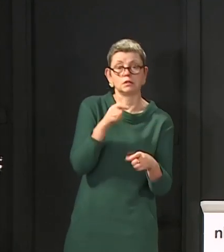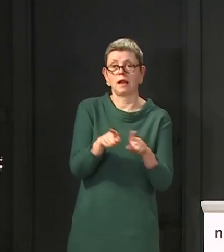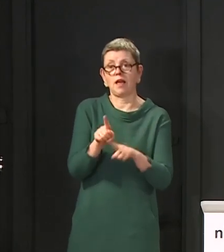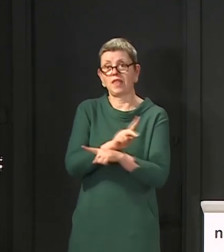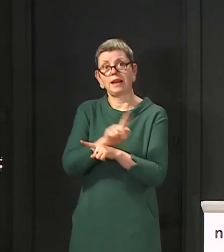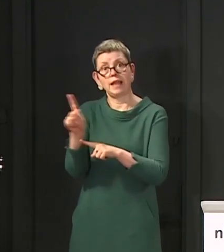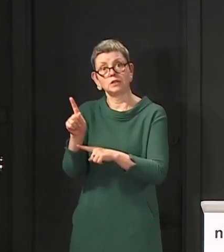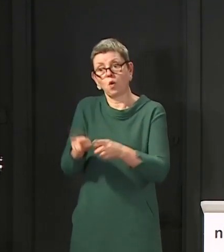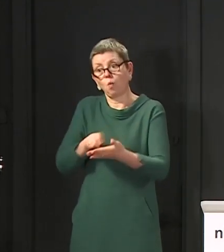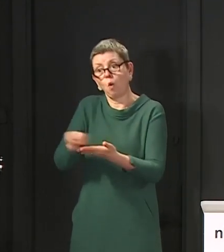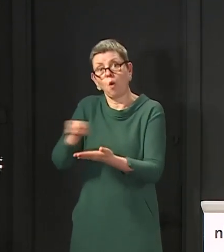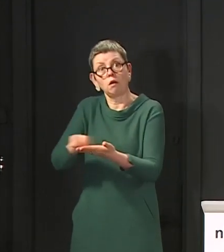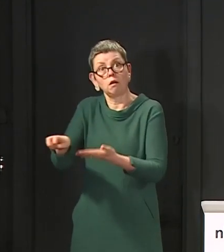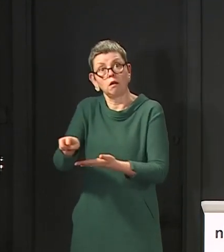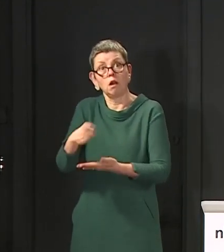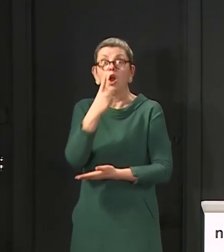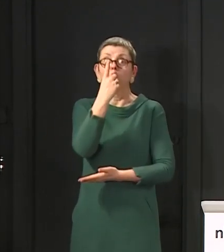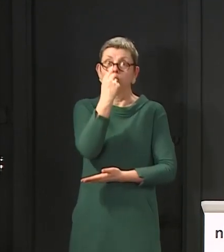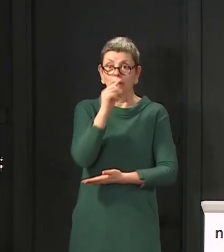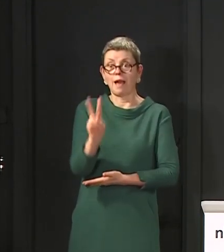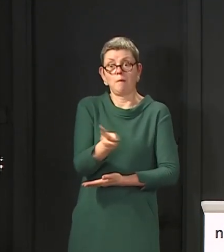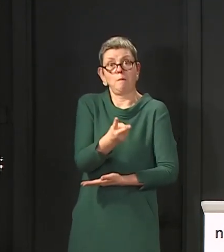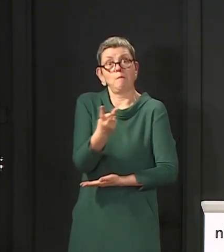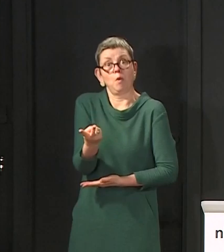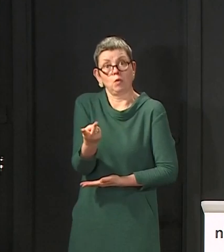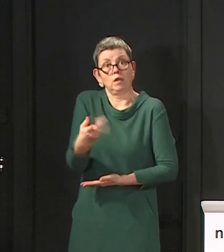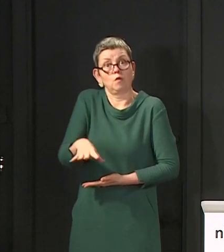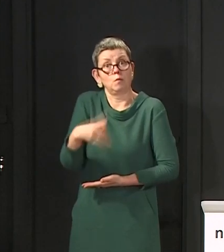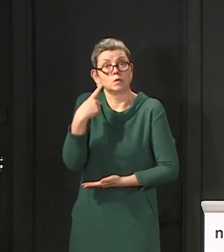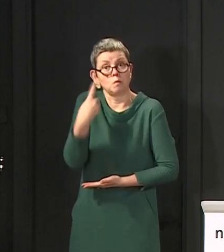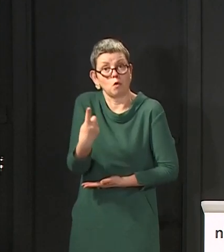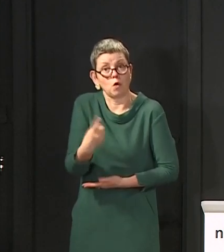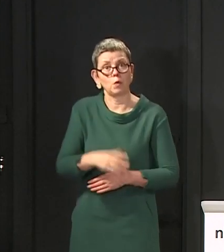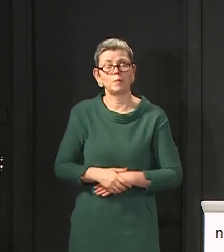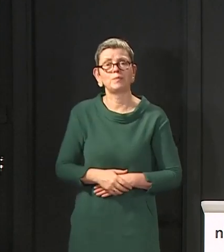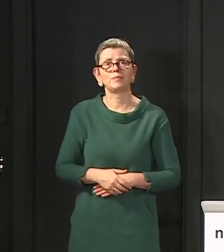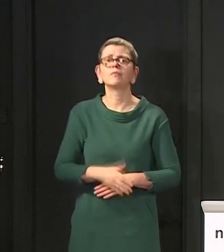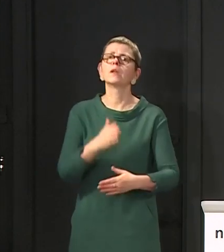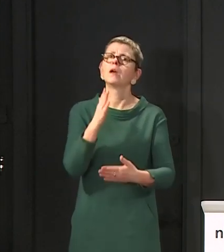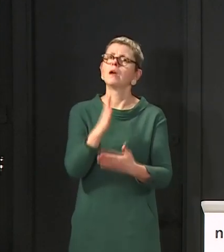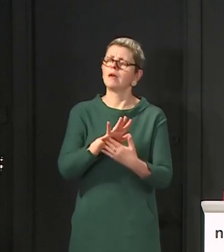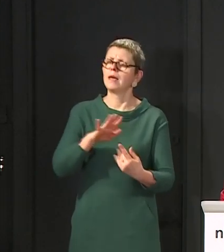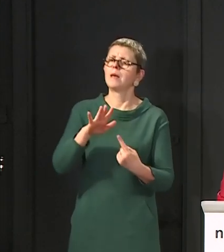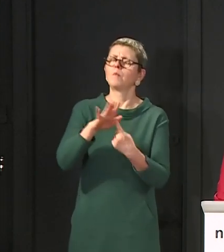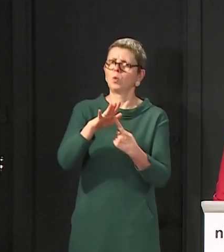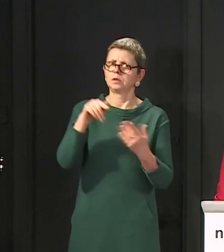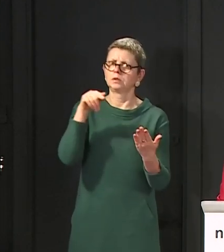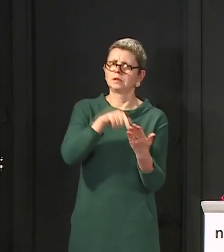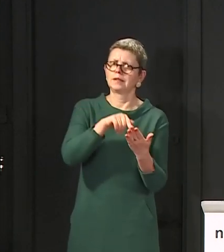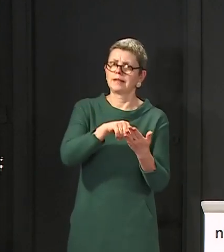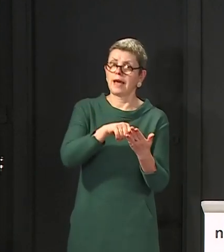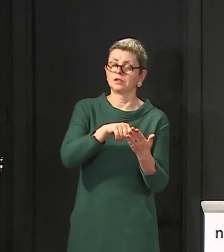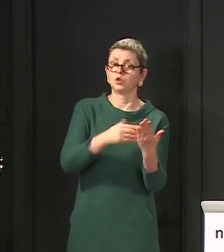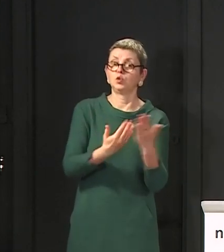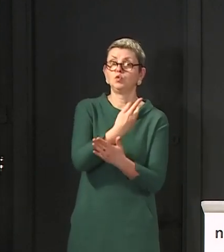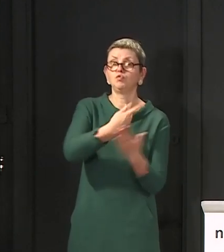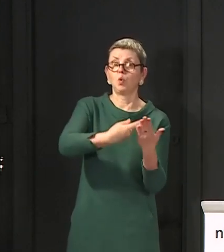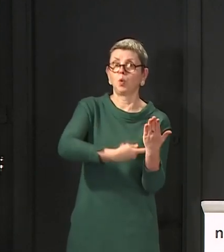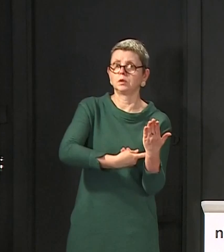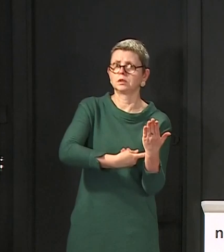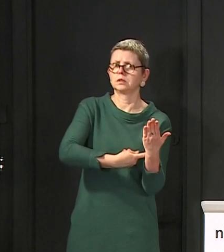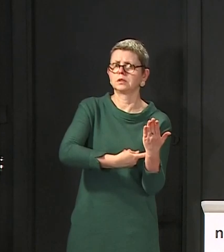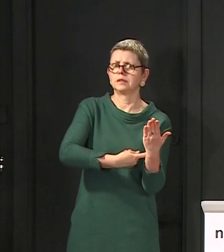on in the day, then you can now do so. It is important to stress that this new advice will not apply if